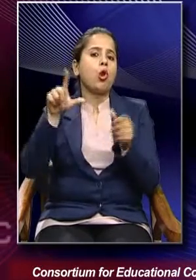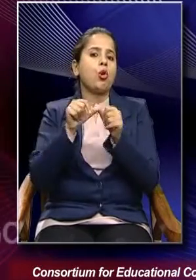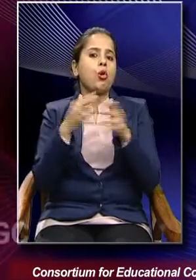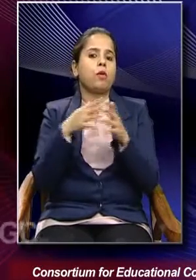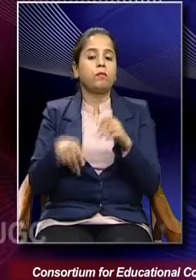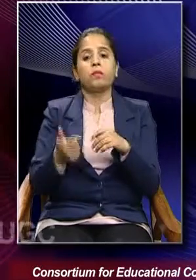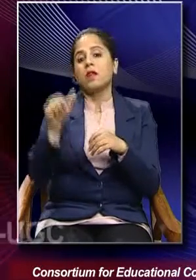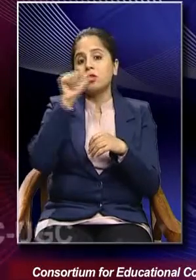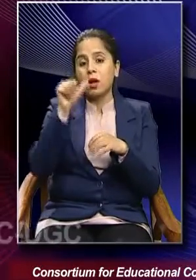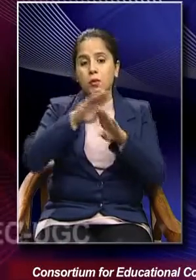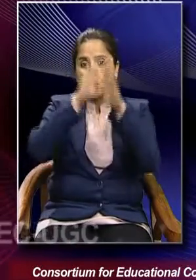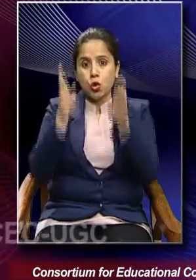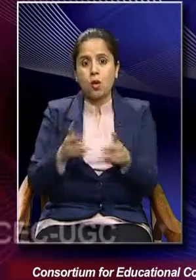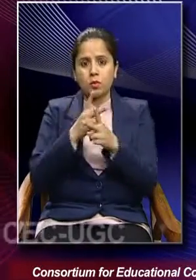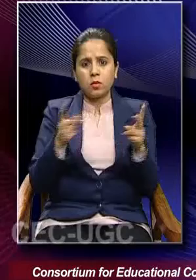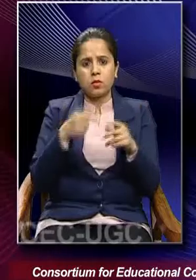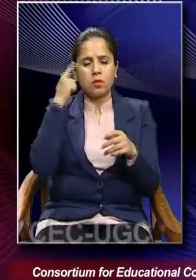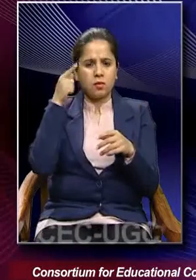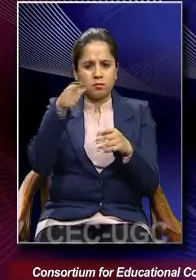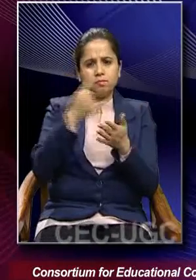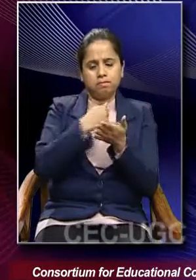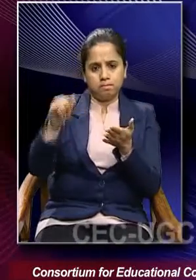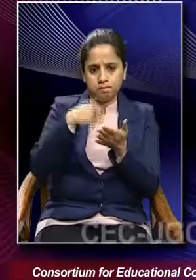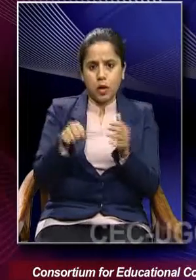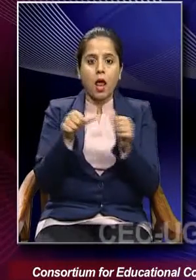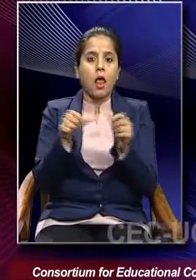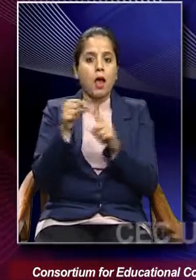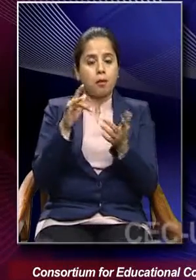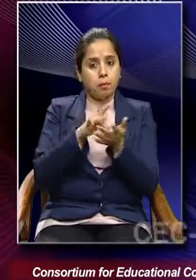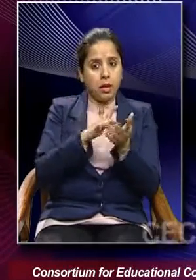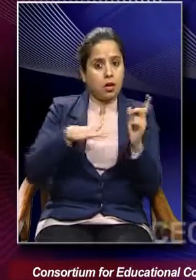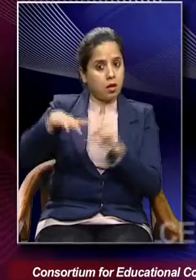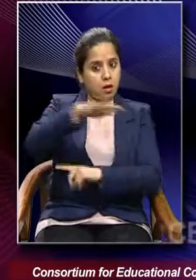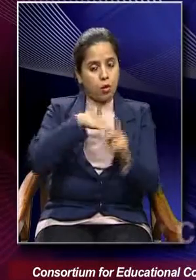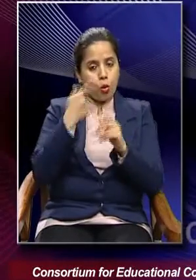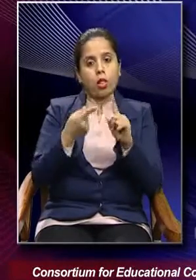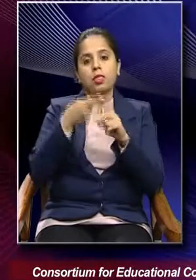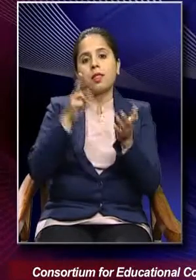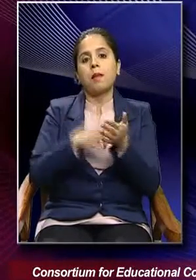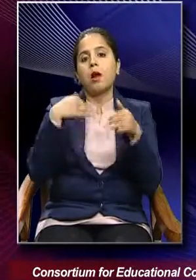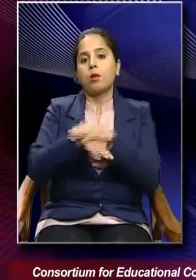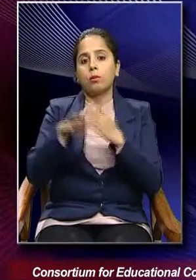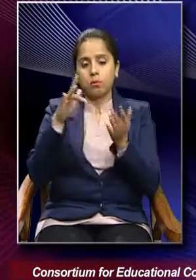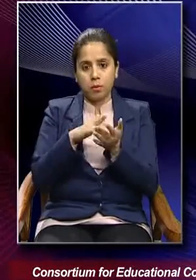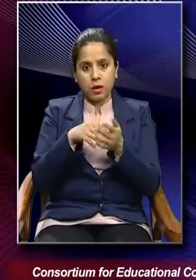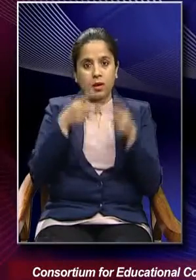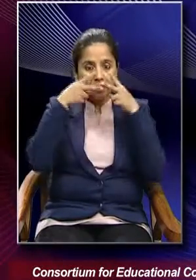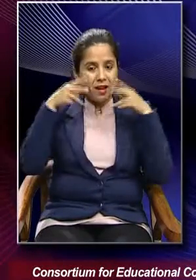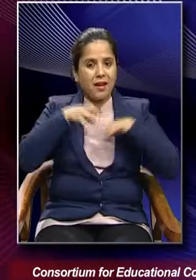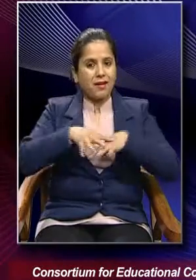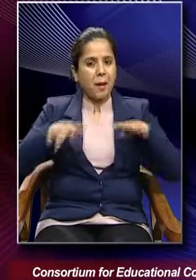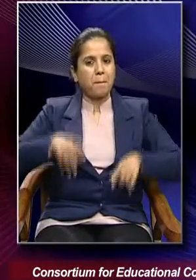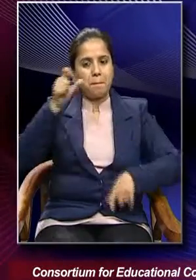Liquor shops were picketed in coastal Andhra and interior Tamil Nadu. The tribals and the